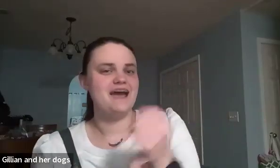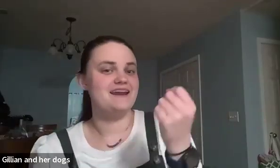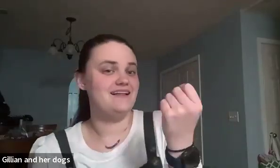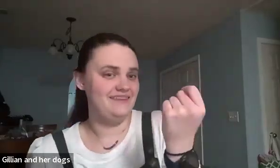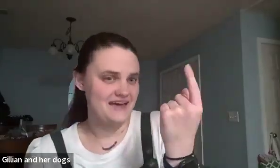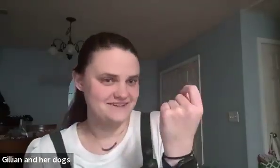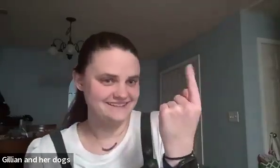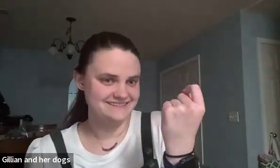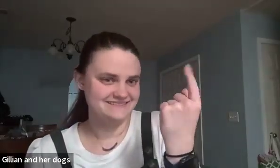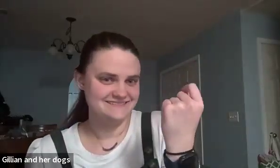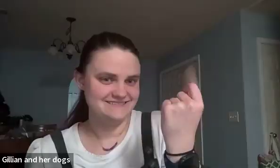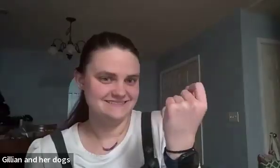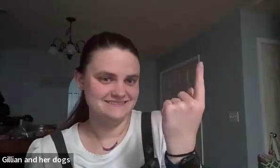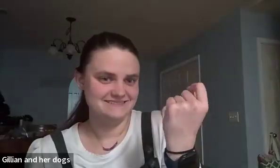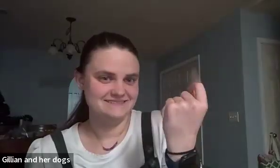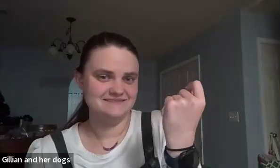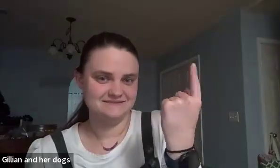had 11,